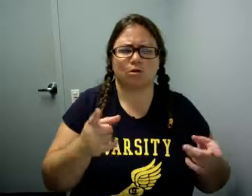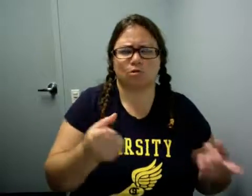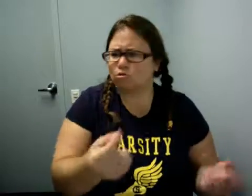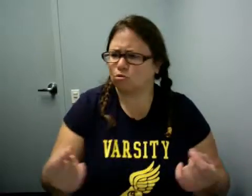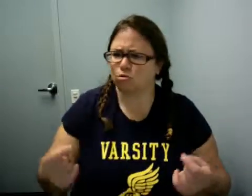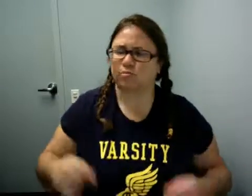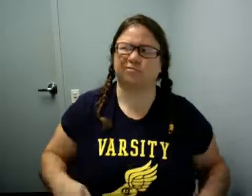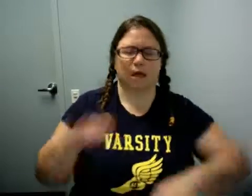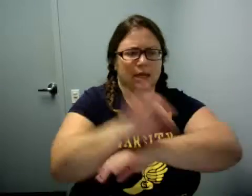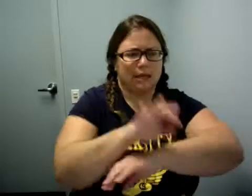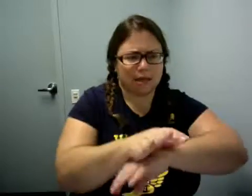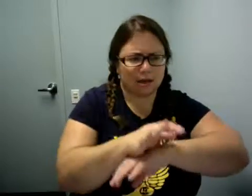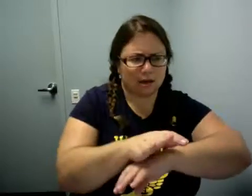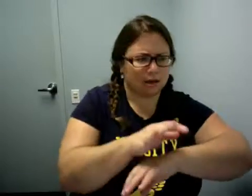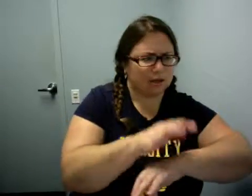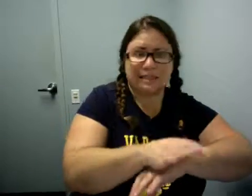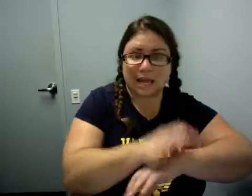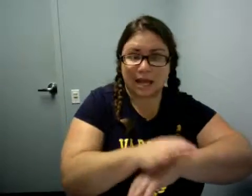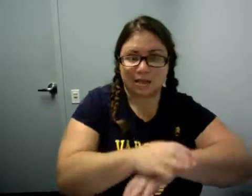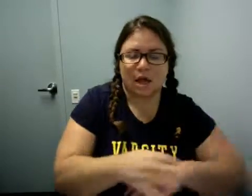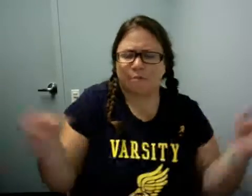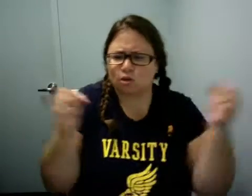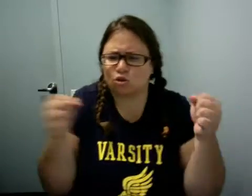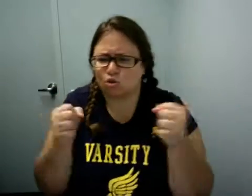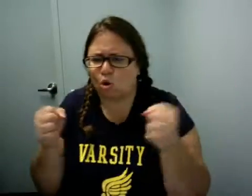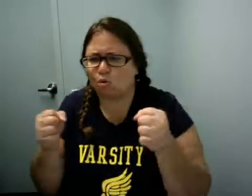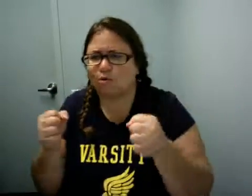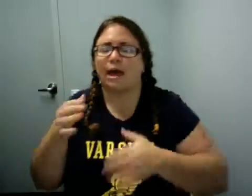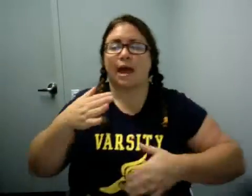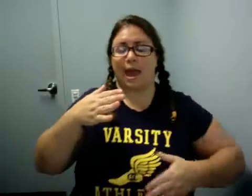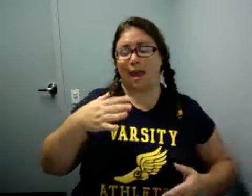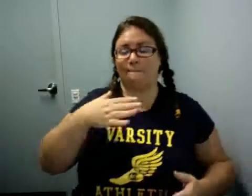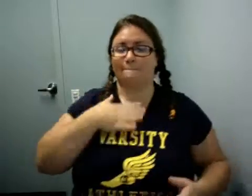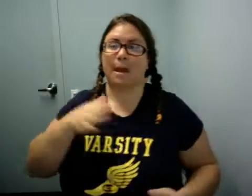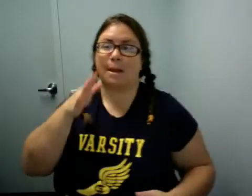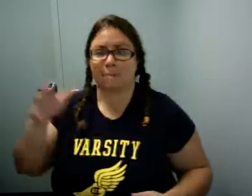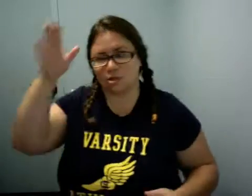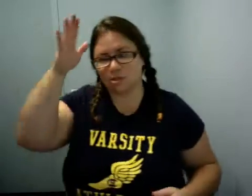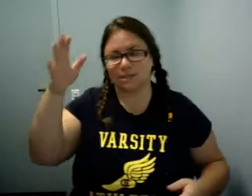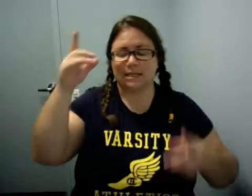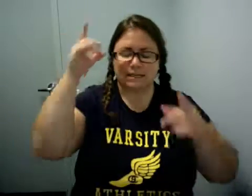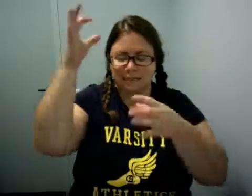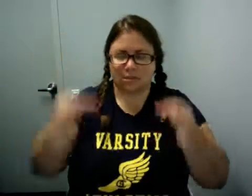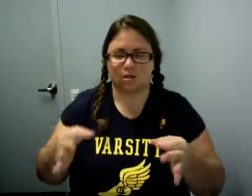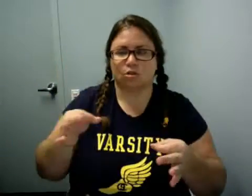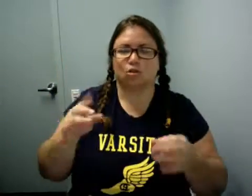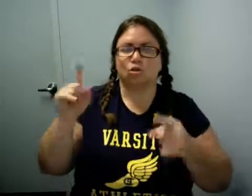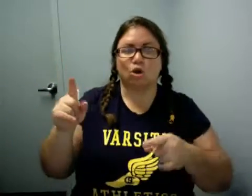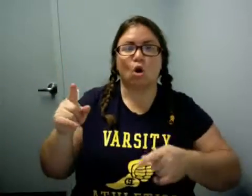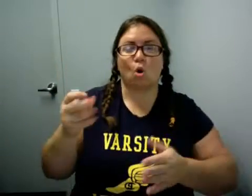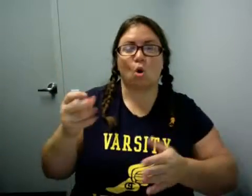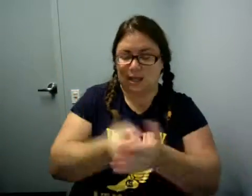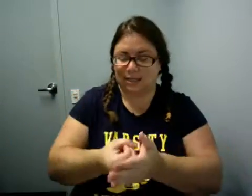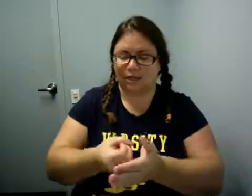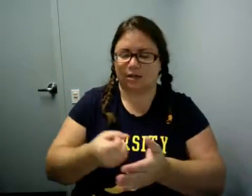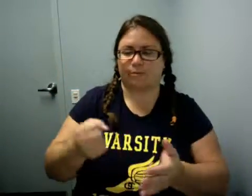cold. The parents decided to go to the casino, have some fun, and so me and the boys, all